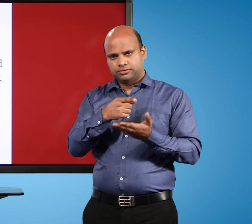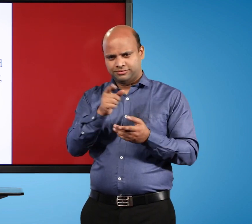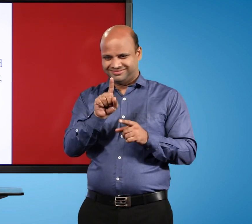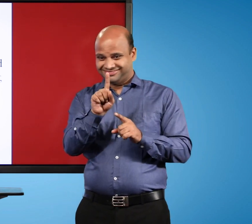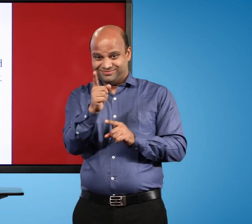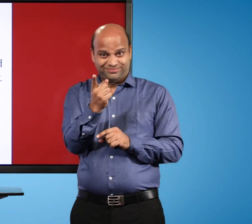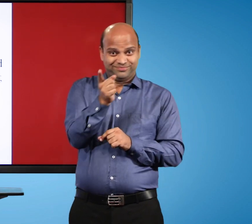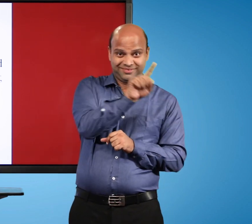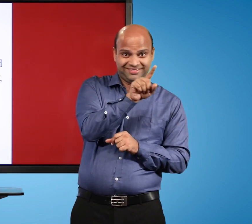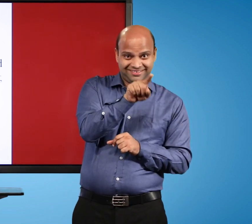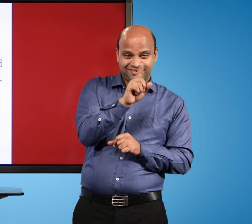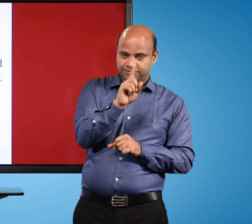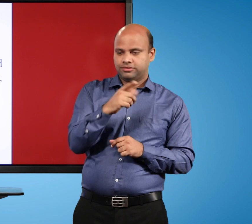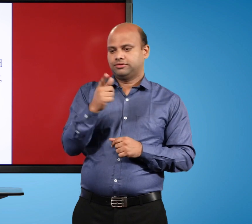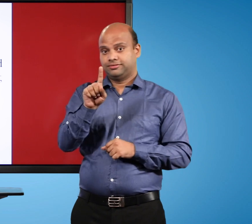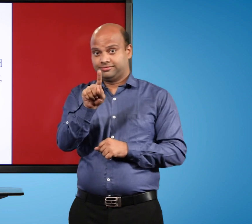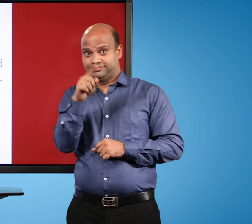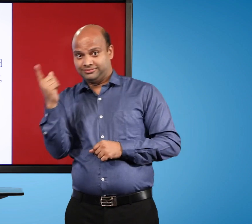Write the predecessor and successor of